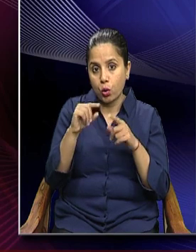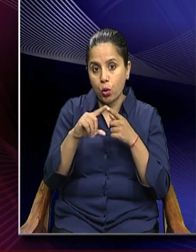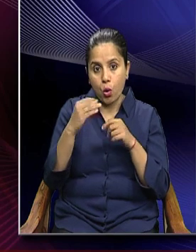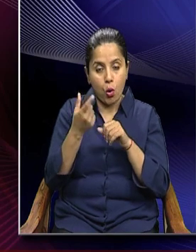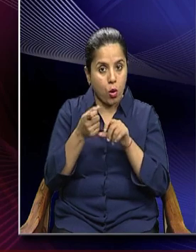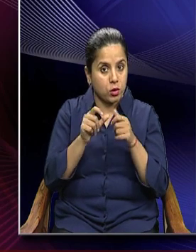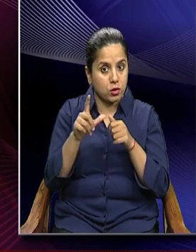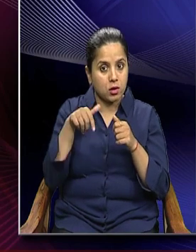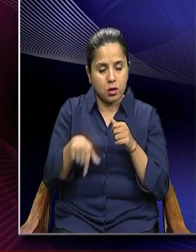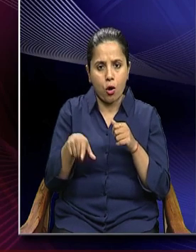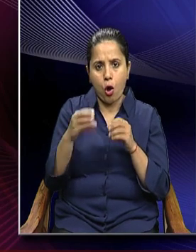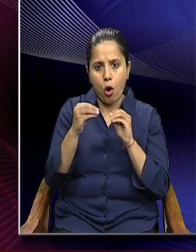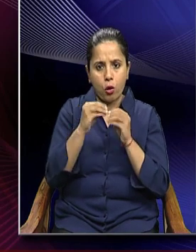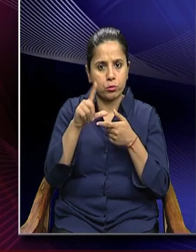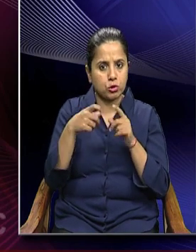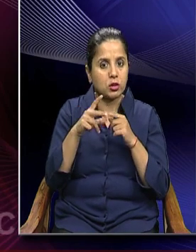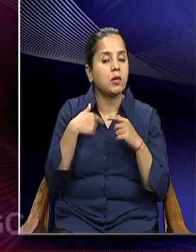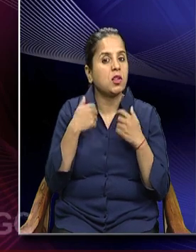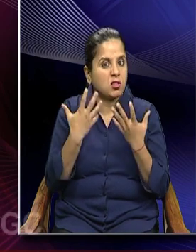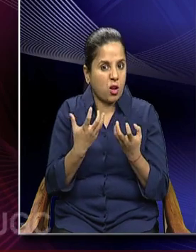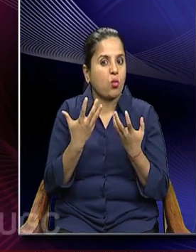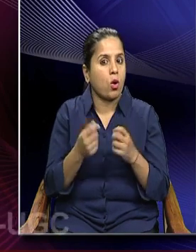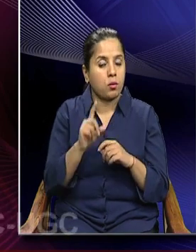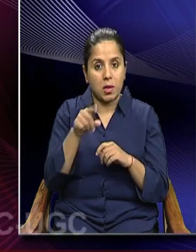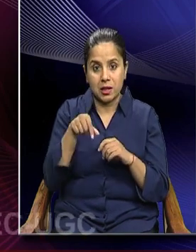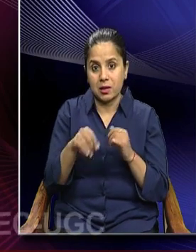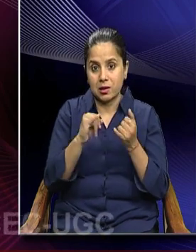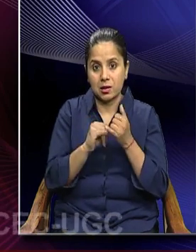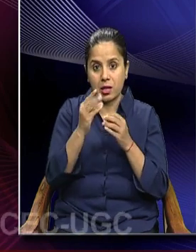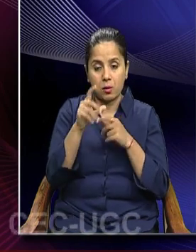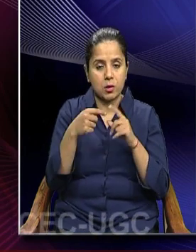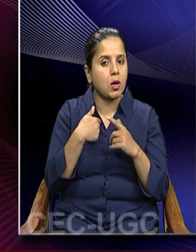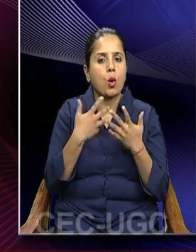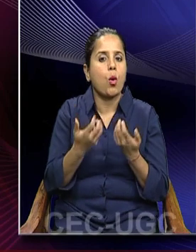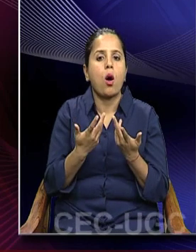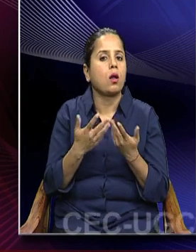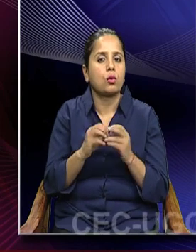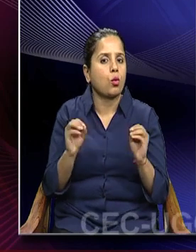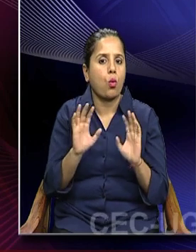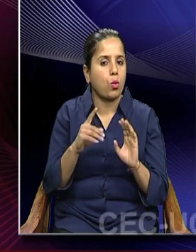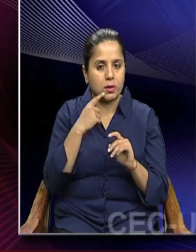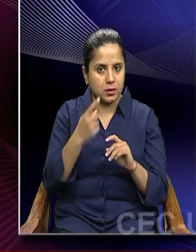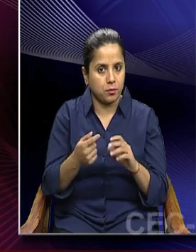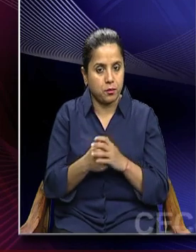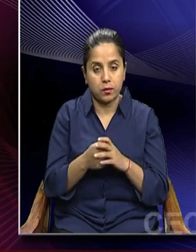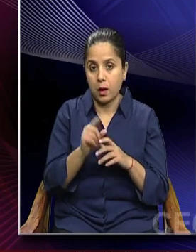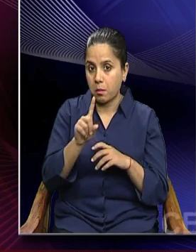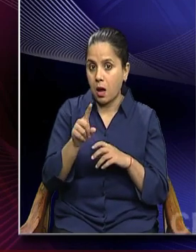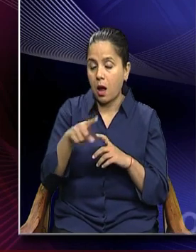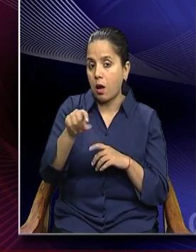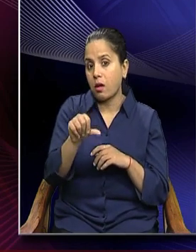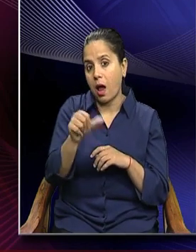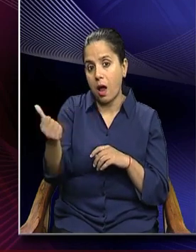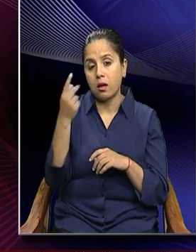that objectivity is desirable, whereas subjectivity is undesirable. On the other